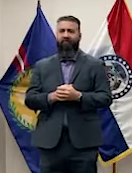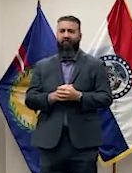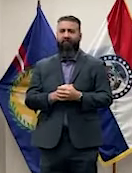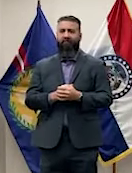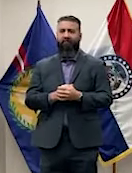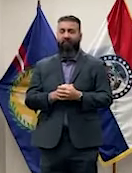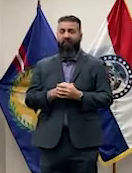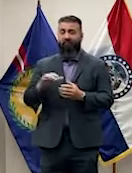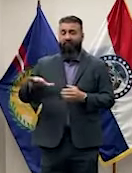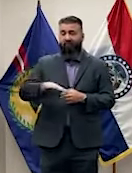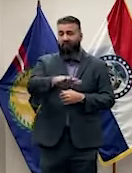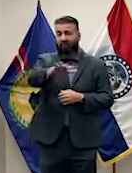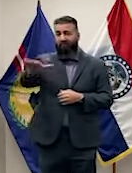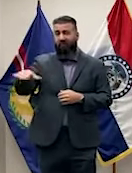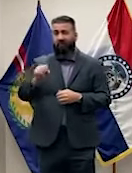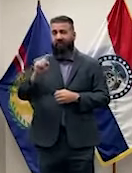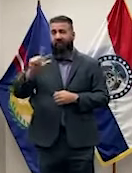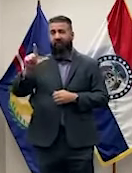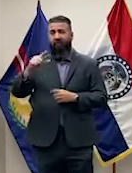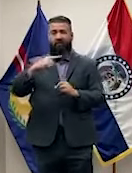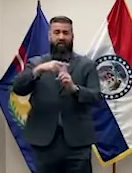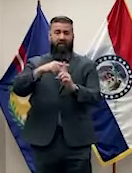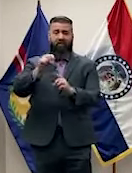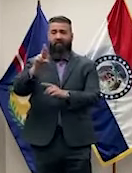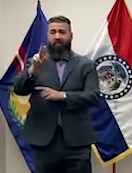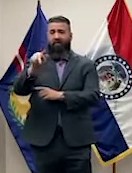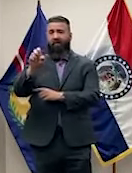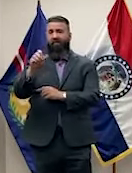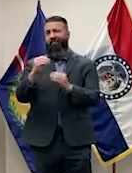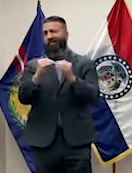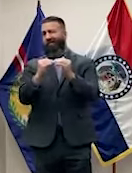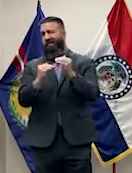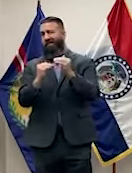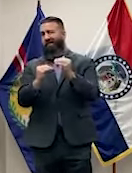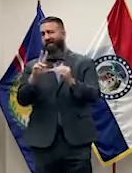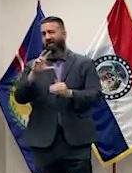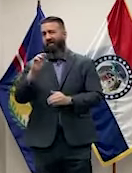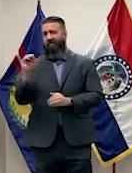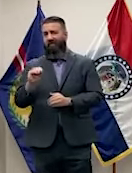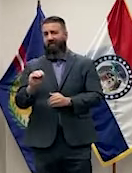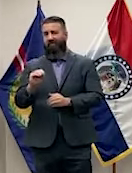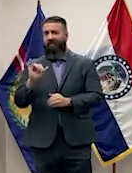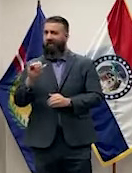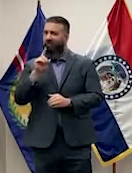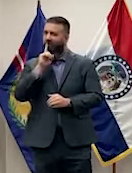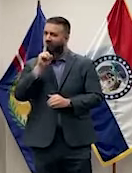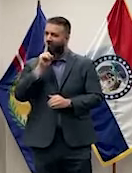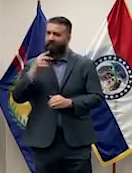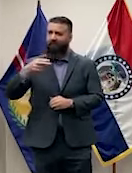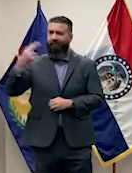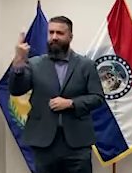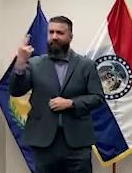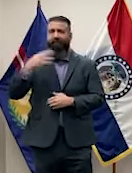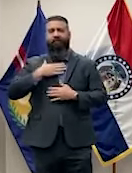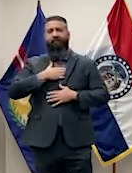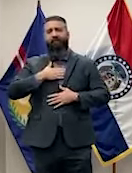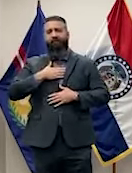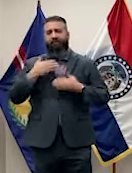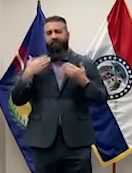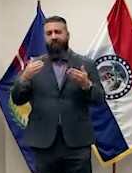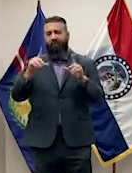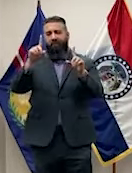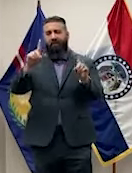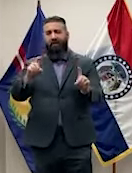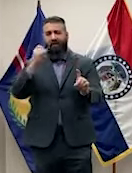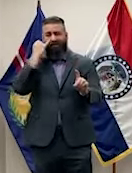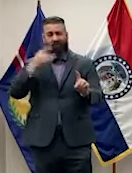Countywide, the positivity rate is just under 30%. That's incredibly high. Please get tested if you have symptoms or have